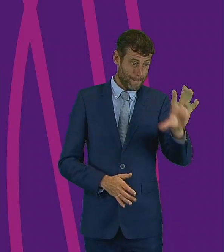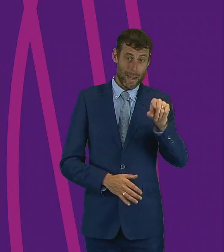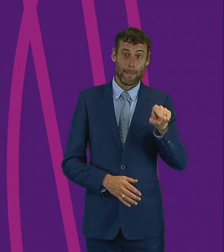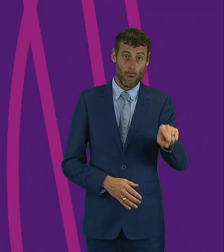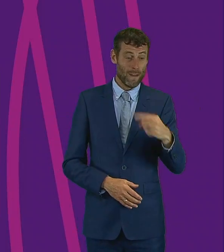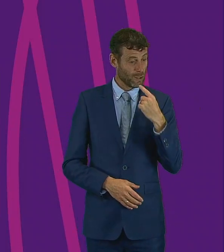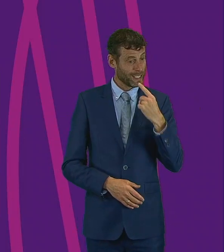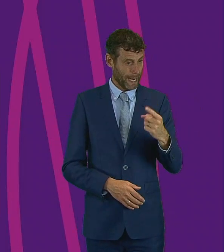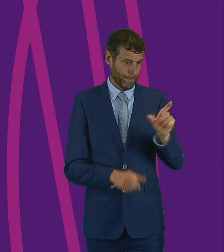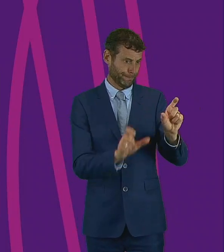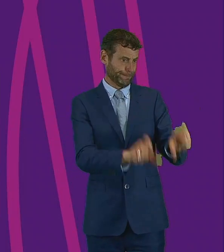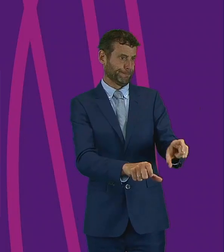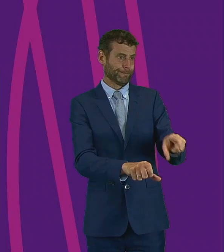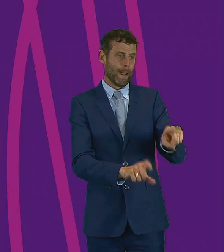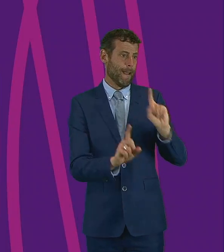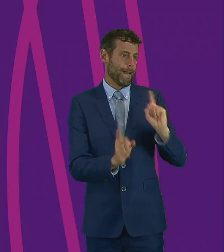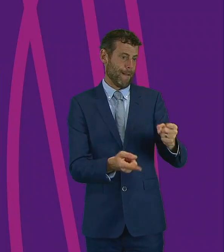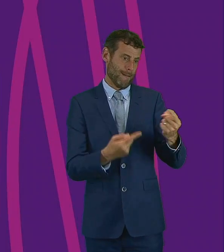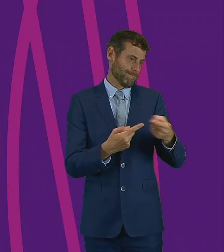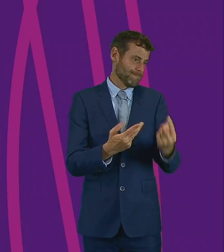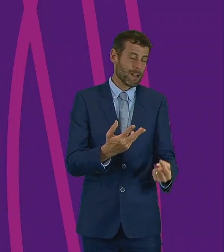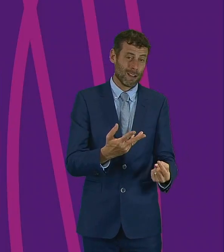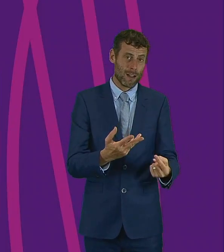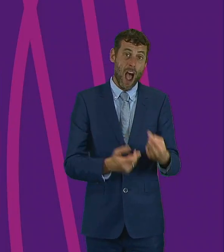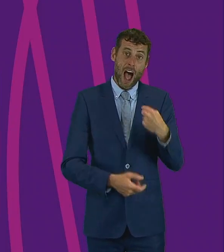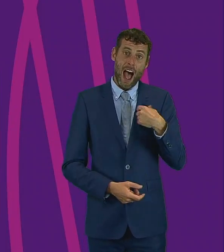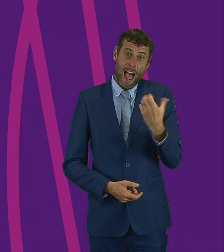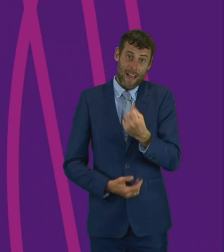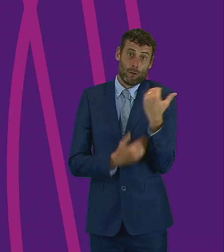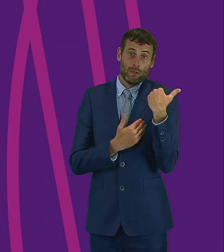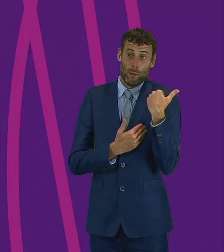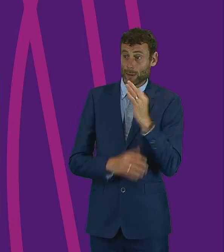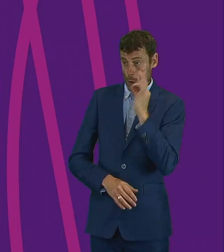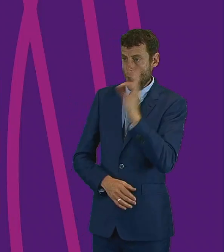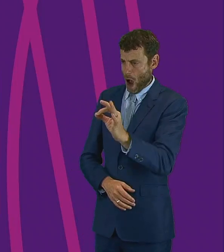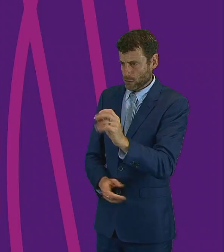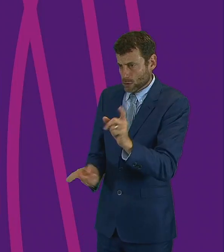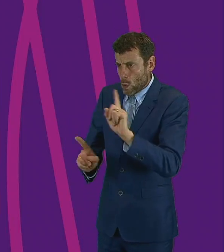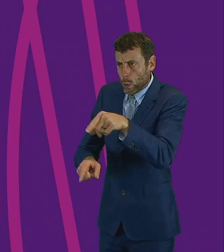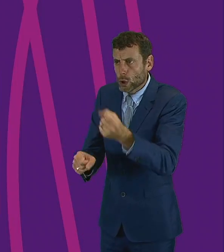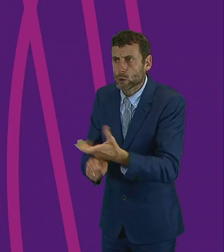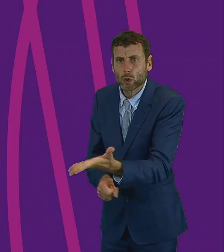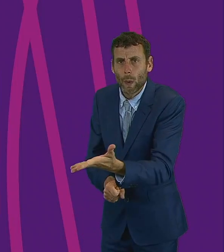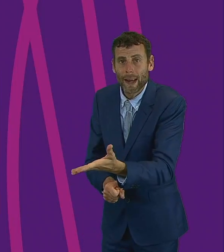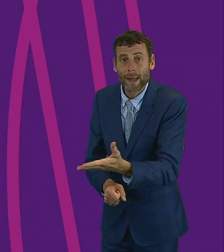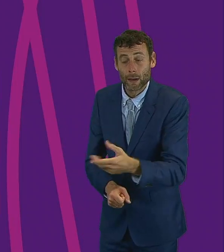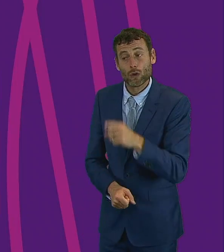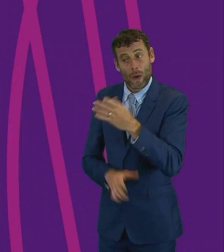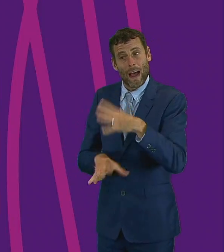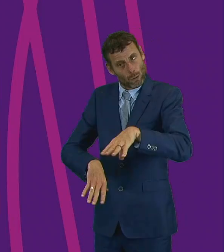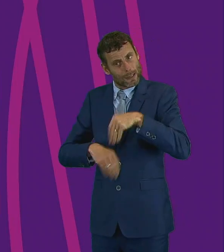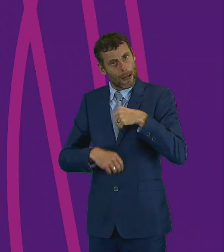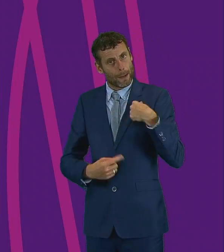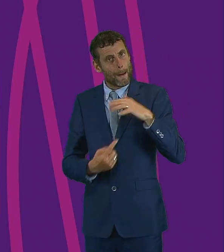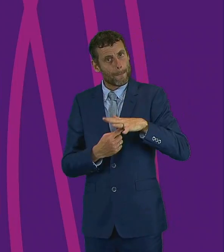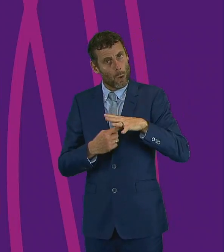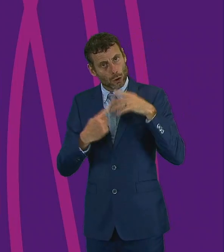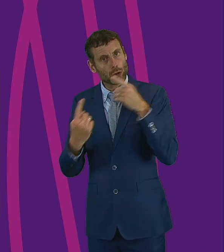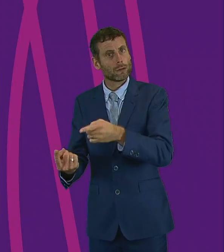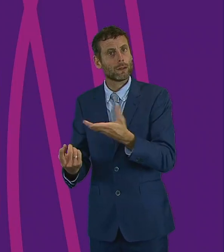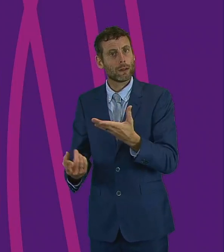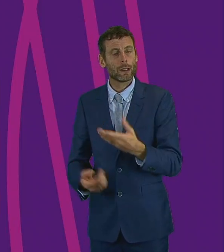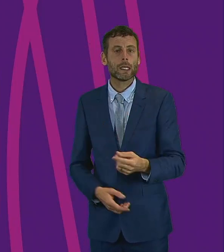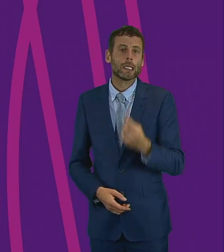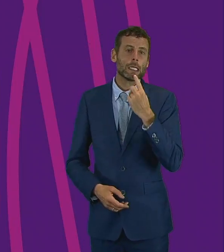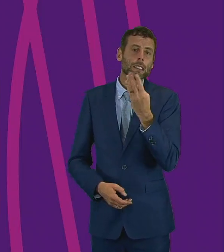ask what the government is doing, and I think the First Minister should accept that that is the case. It was reported that some of the infections